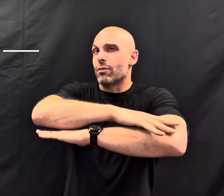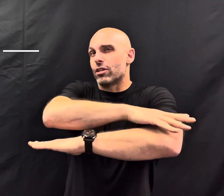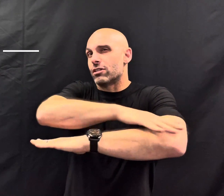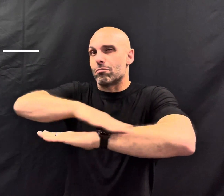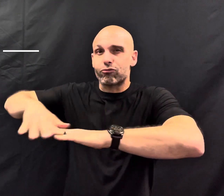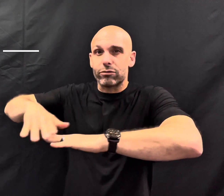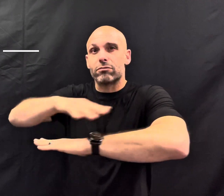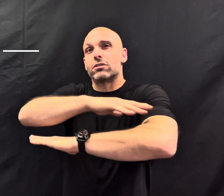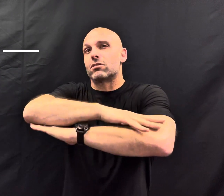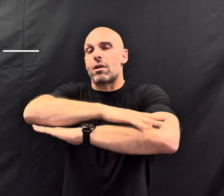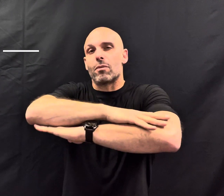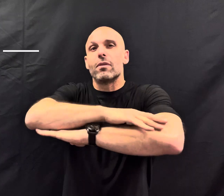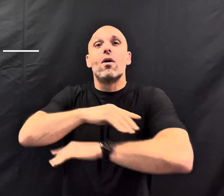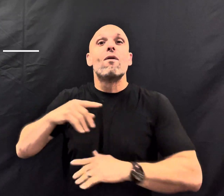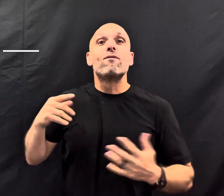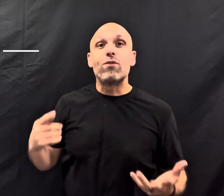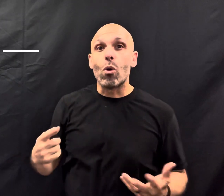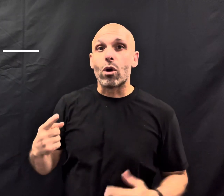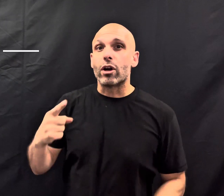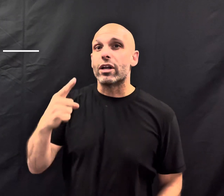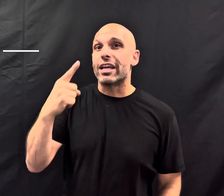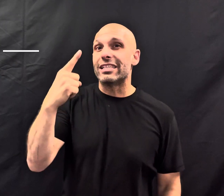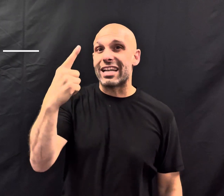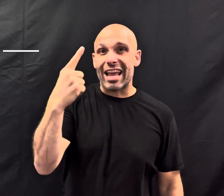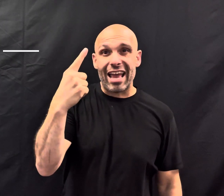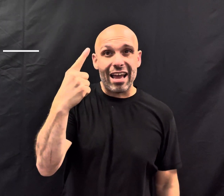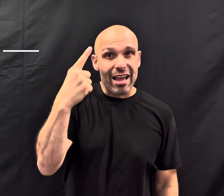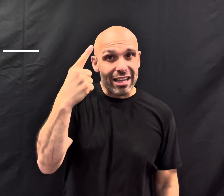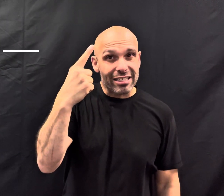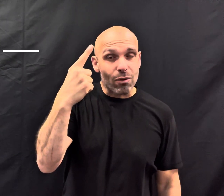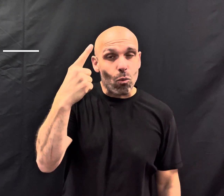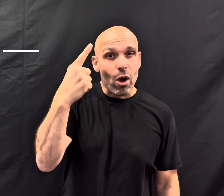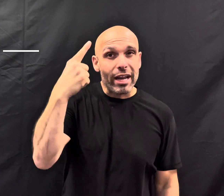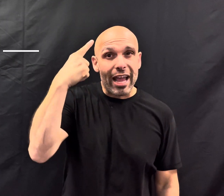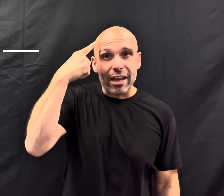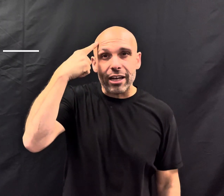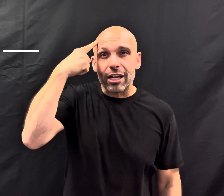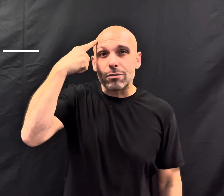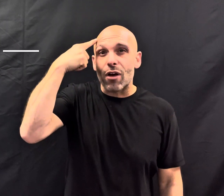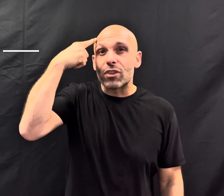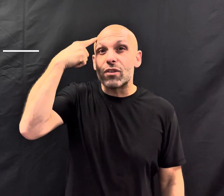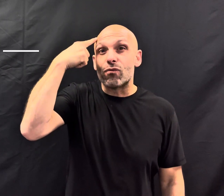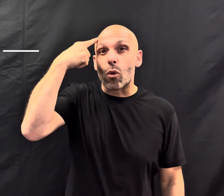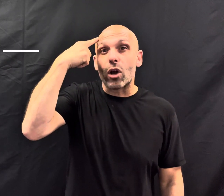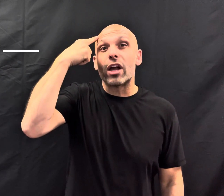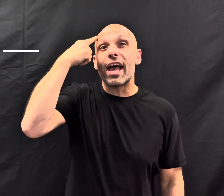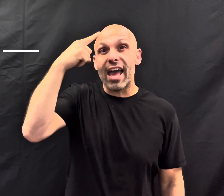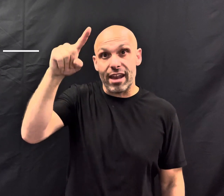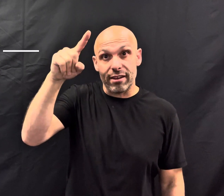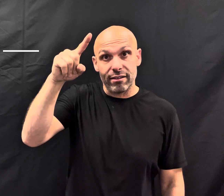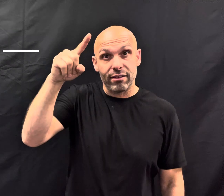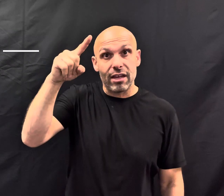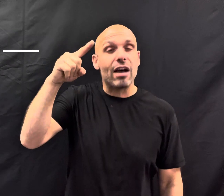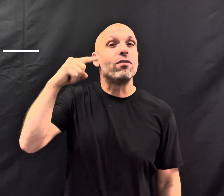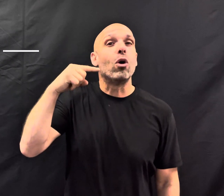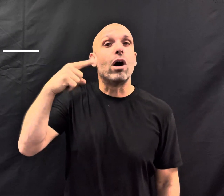there's a table. 4 is the one hand and it comes off the forehead.